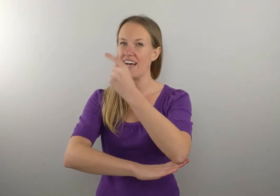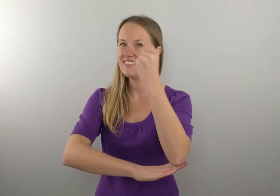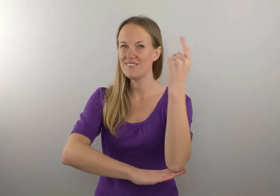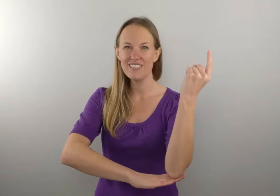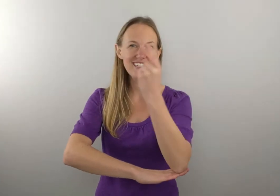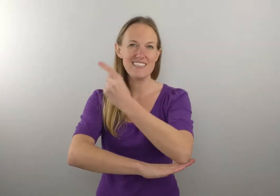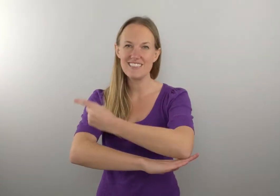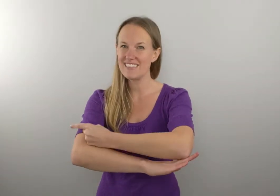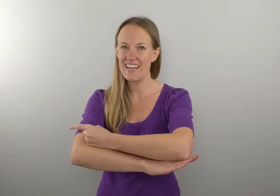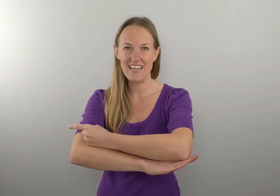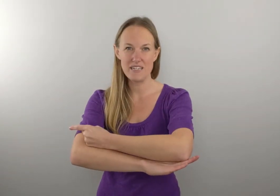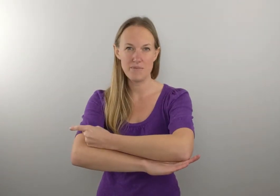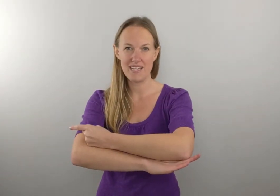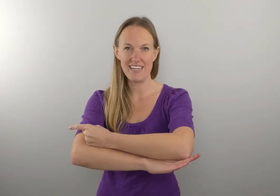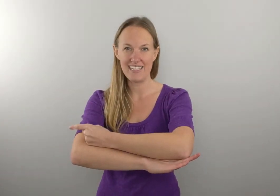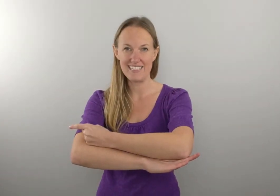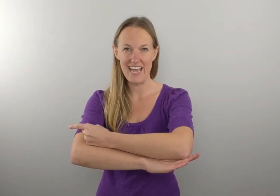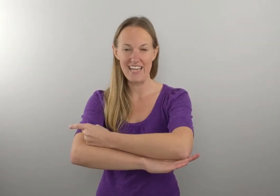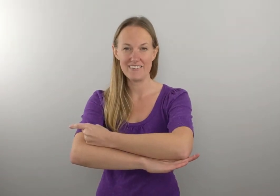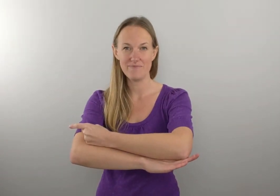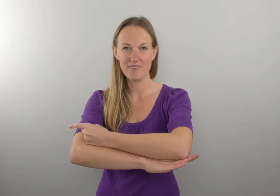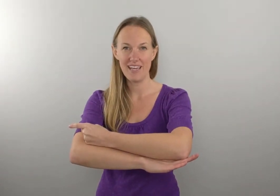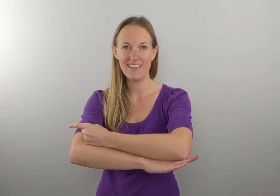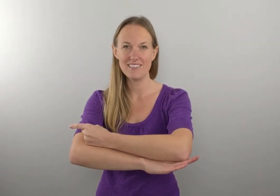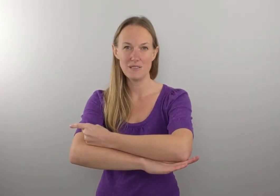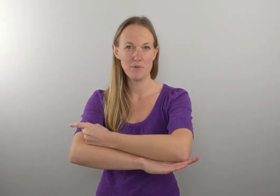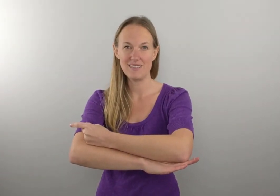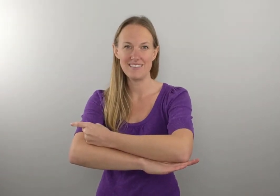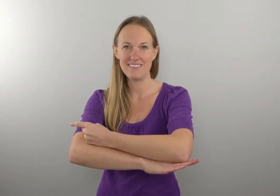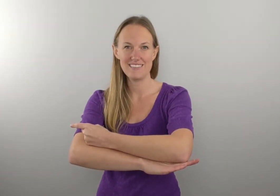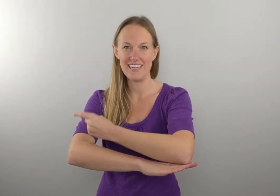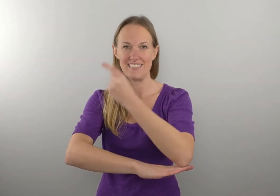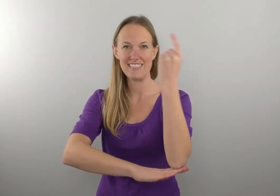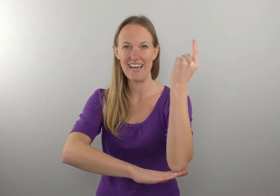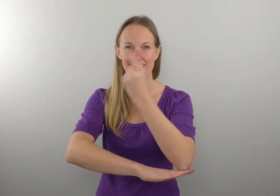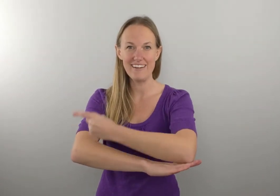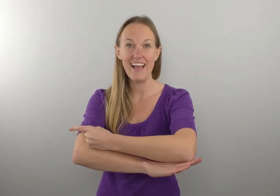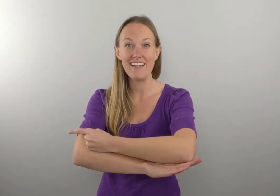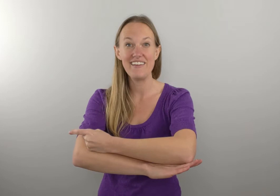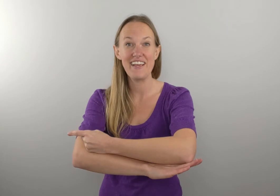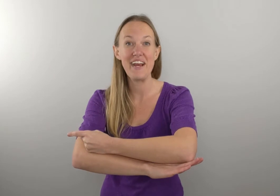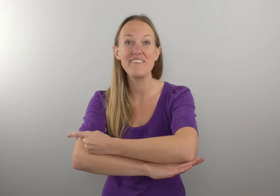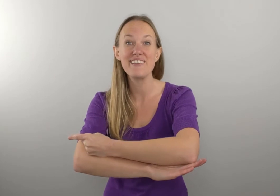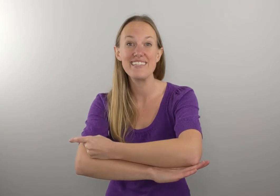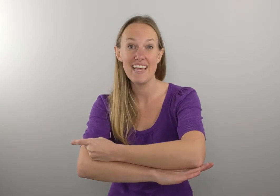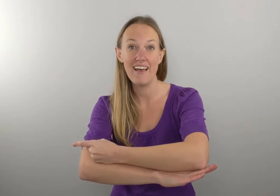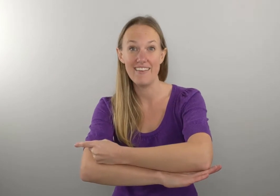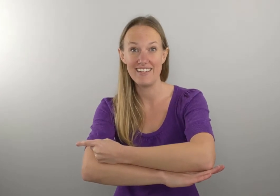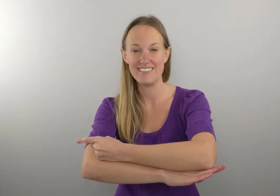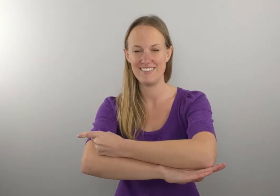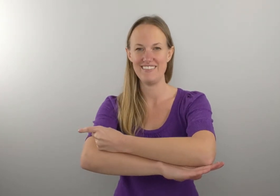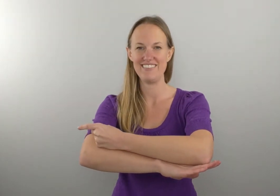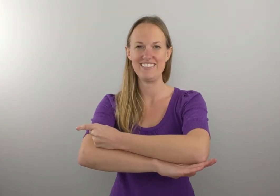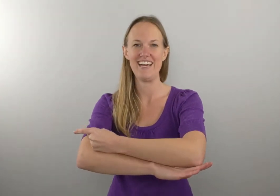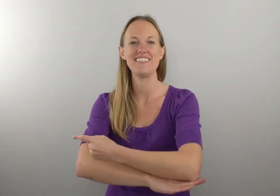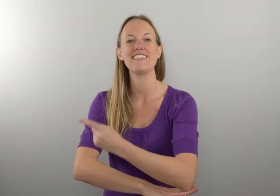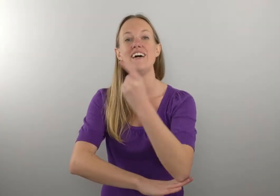fast, really you're just going to end up signing day. Okay, because you put the 2 signs together and you can't really tell that it's 2 different signs.